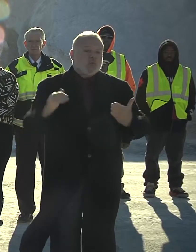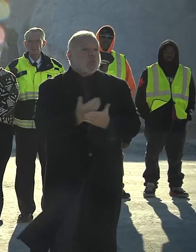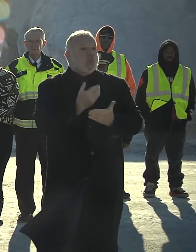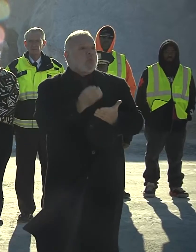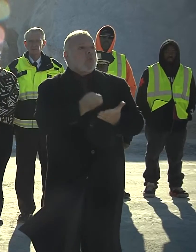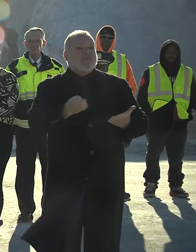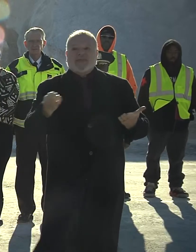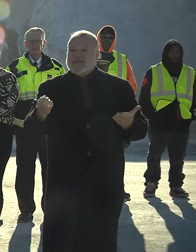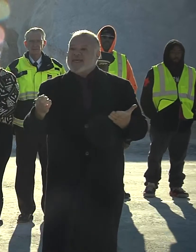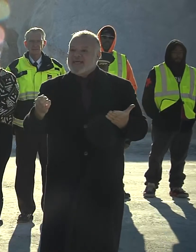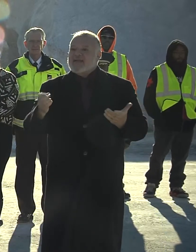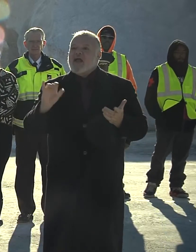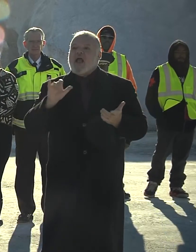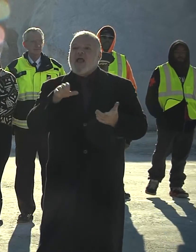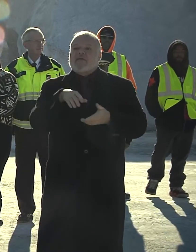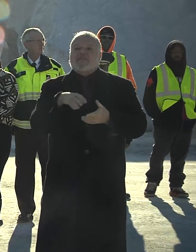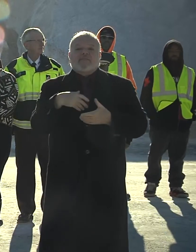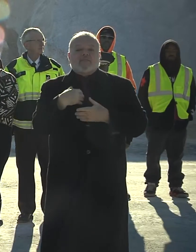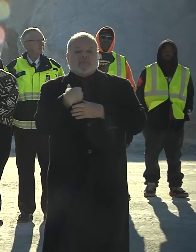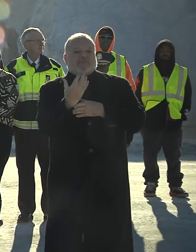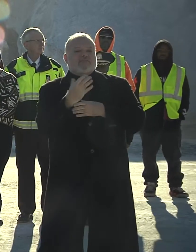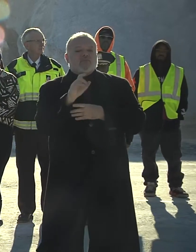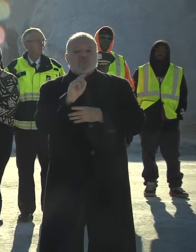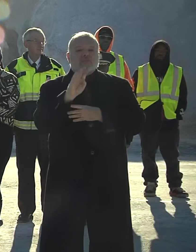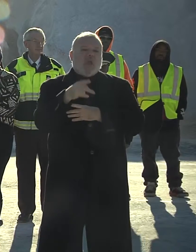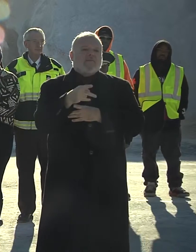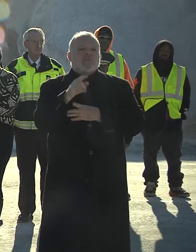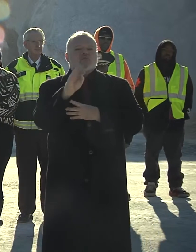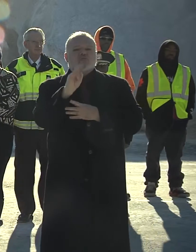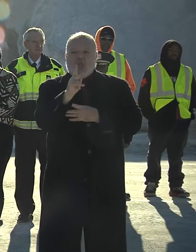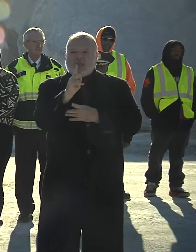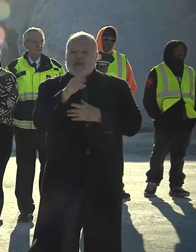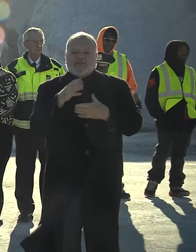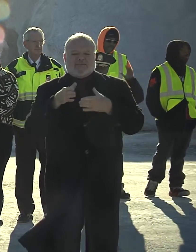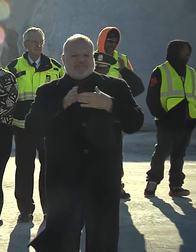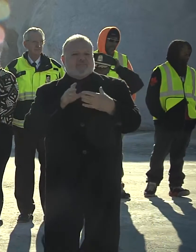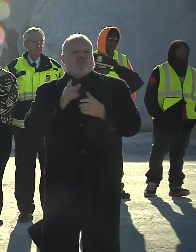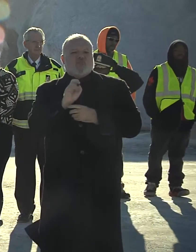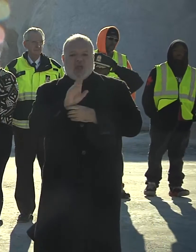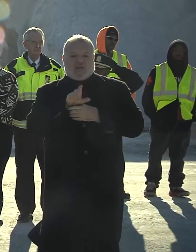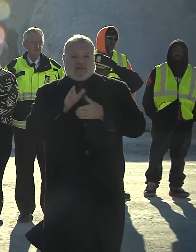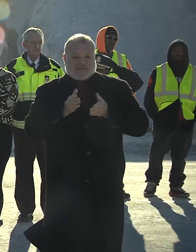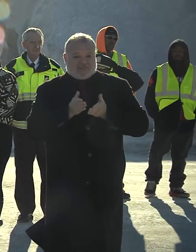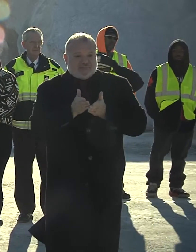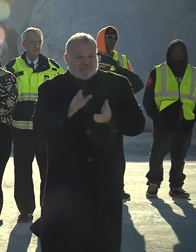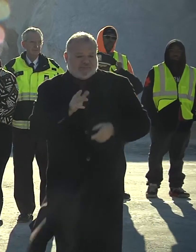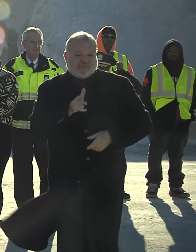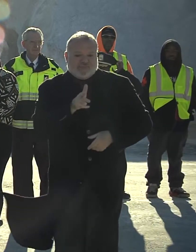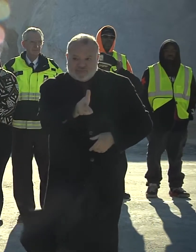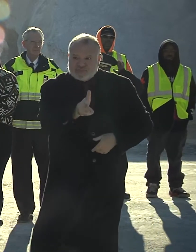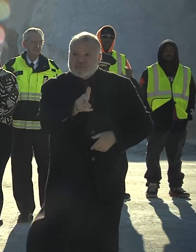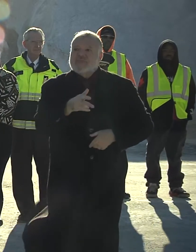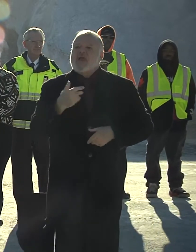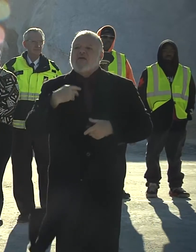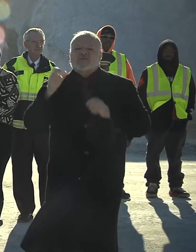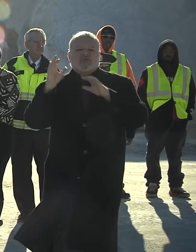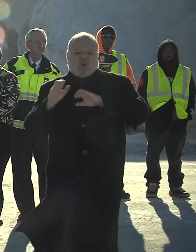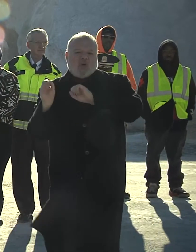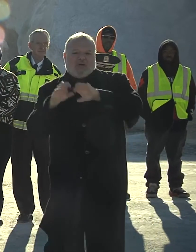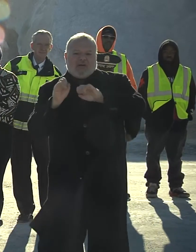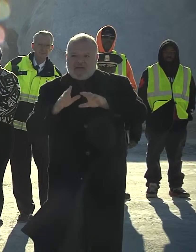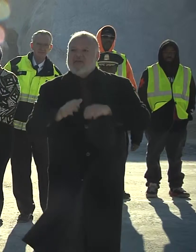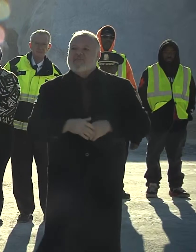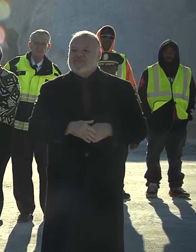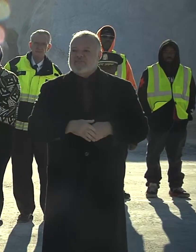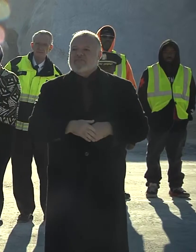pickup trucks with plows and salt spreaders, and 2 front-end loaders for loading salt. So we now have